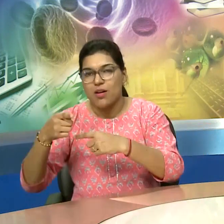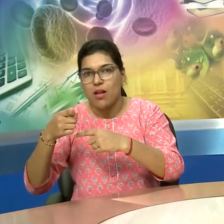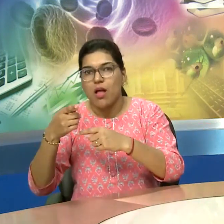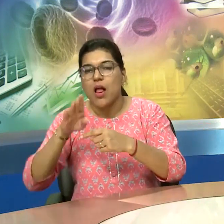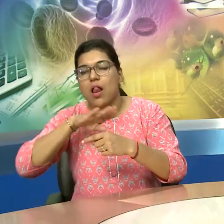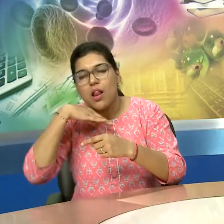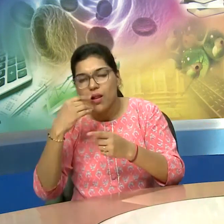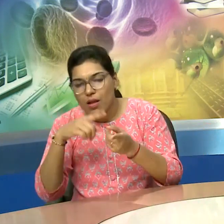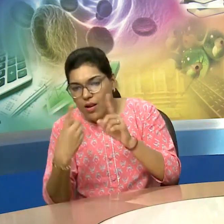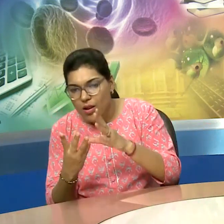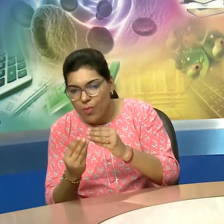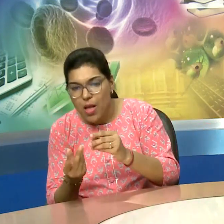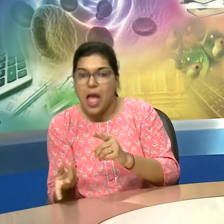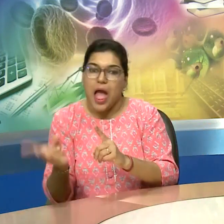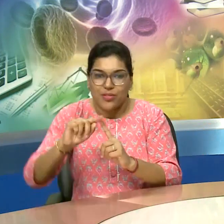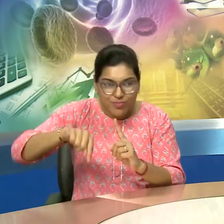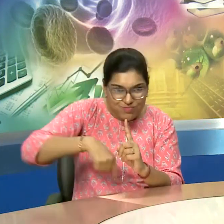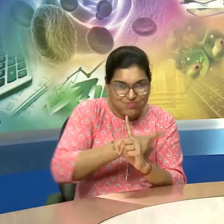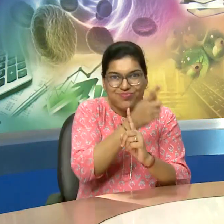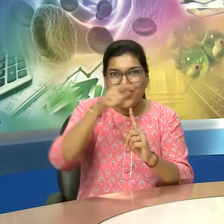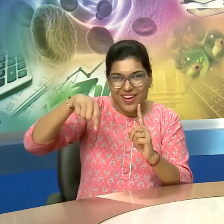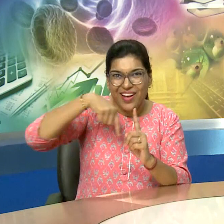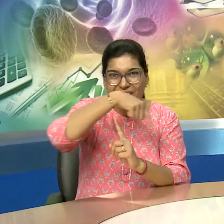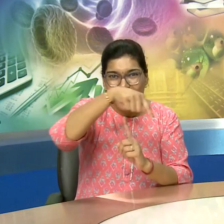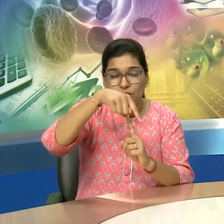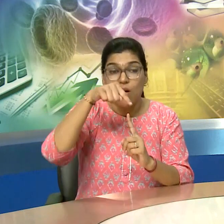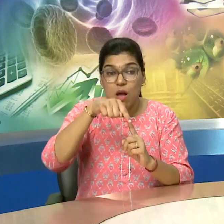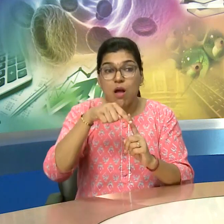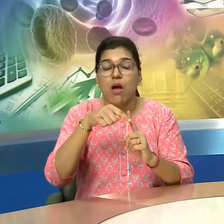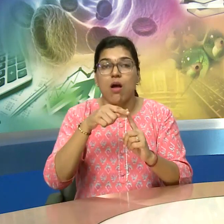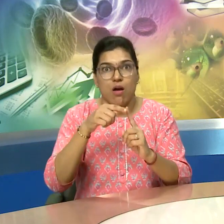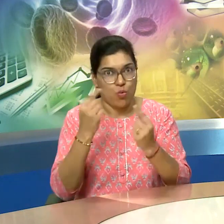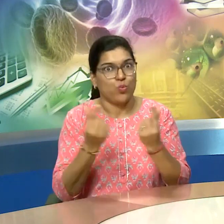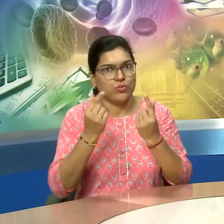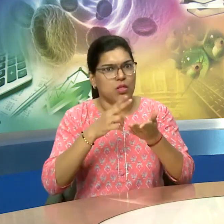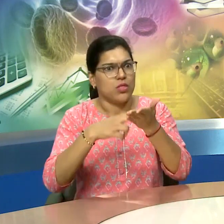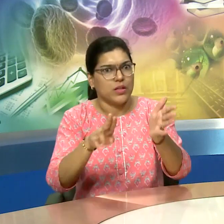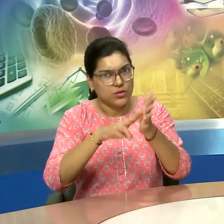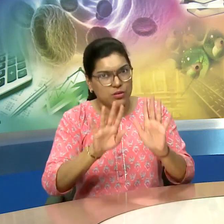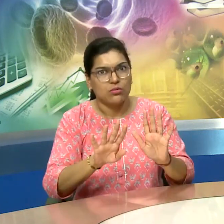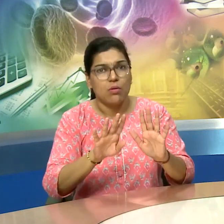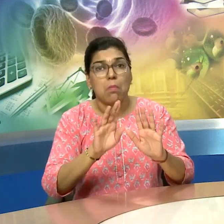So, ecosystem gets destructed, and also the extinction of wildlife